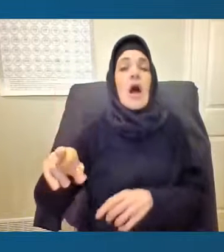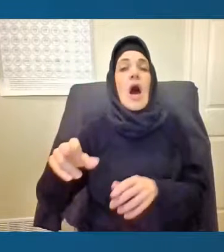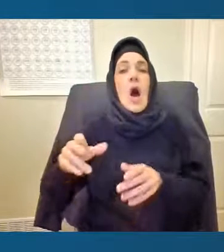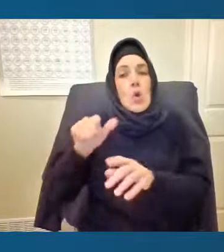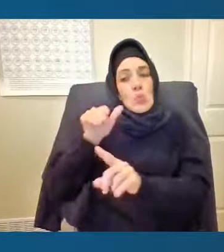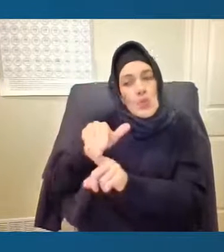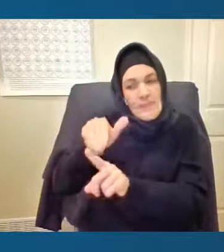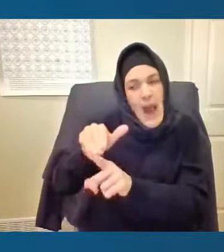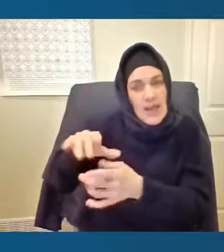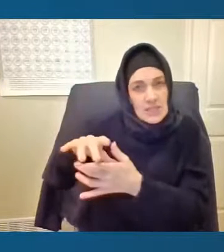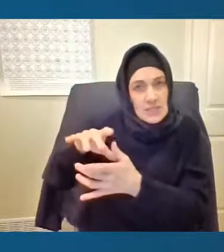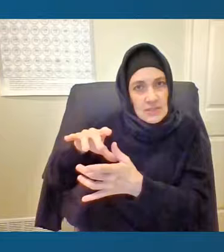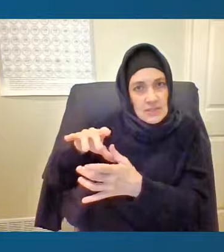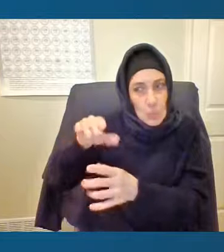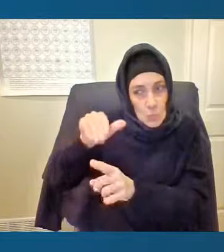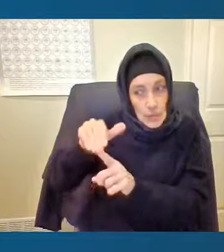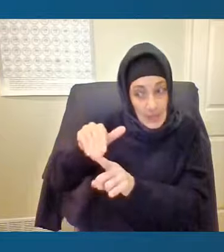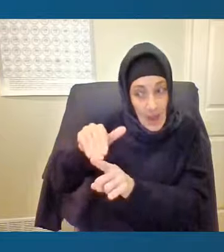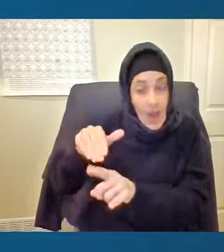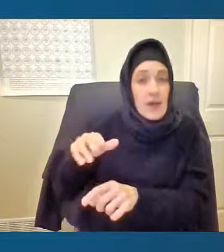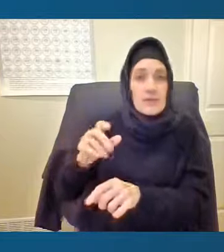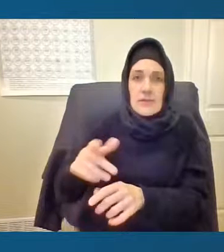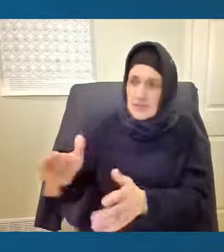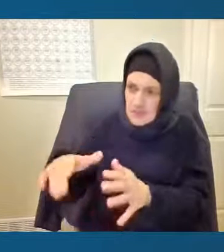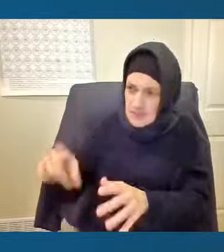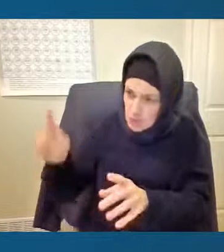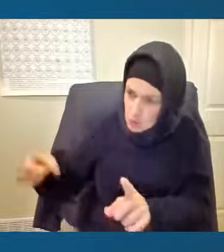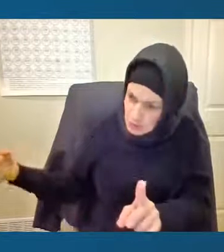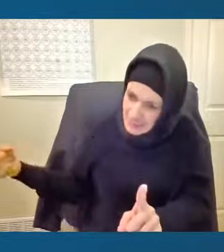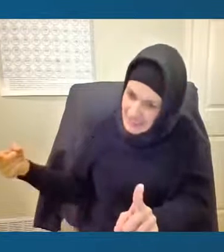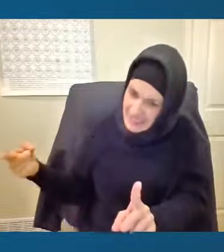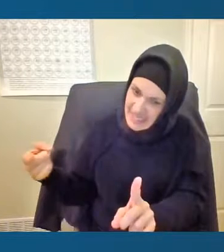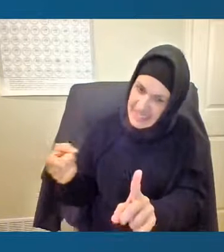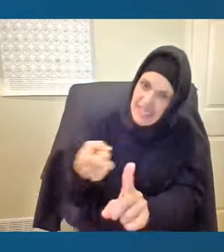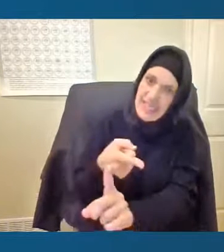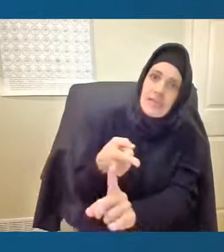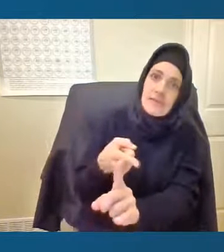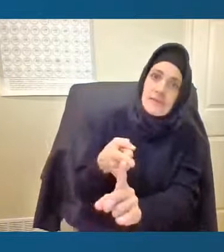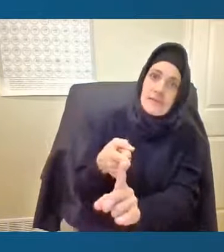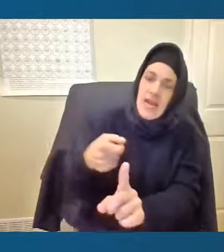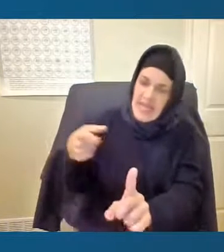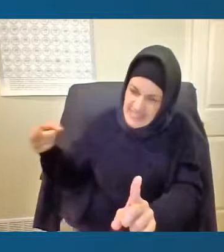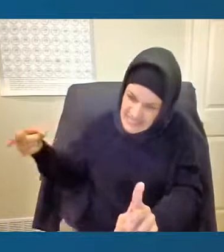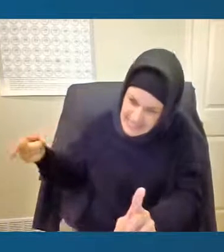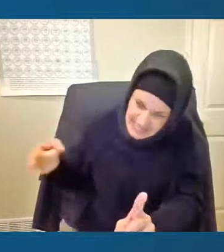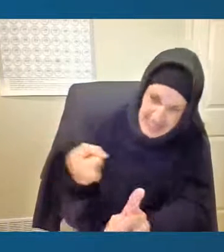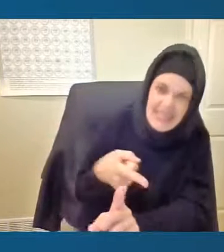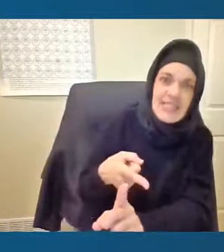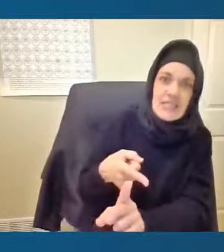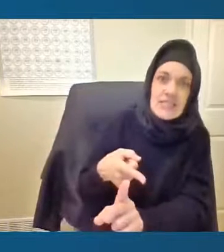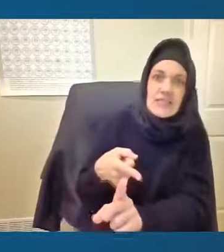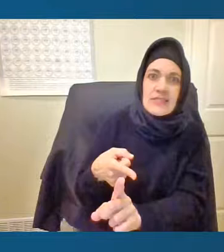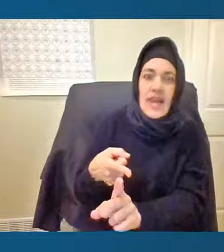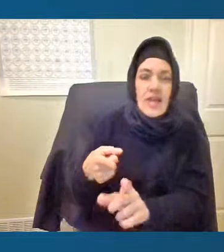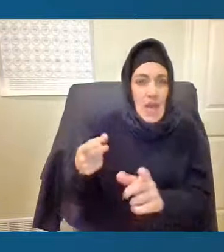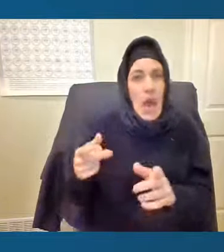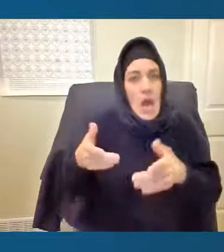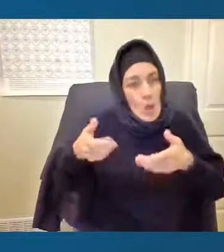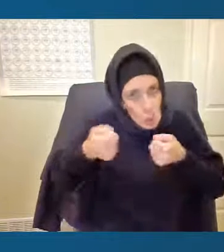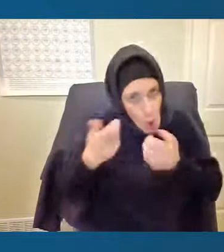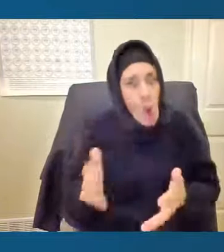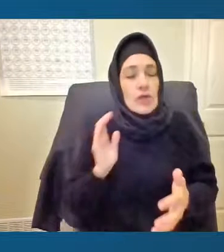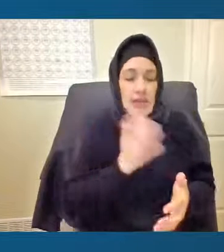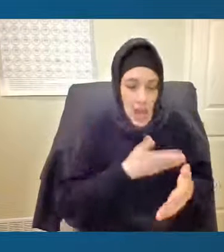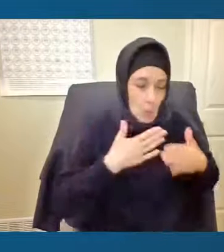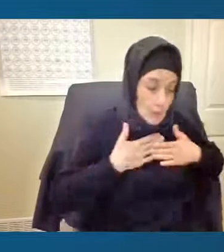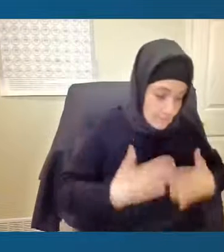soul is, come back to where the soul is. The idea is to constantly bring that body and mind back in line with the soul.